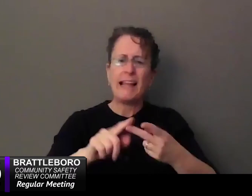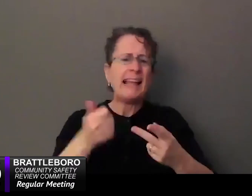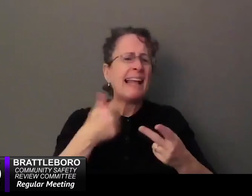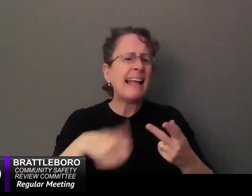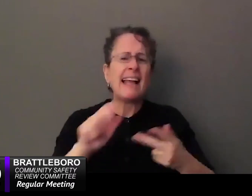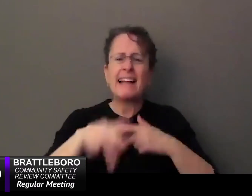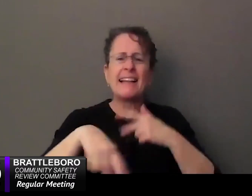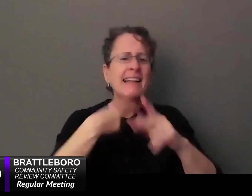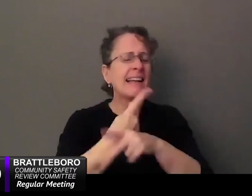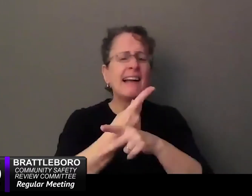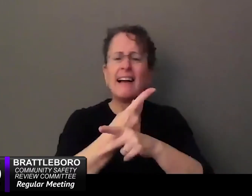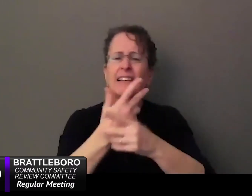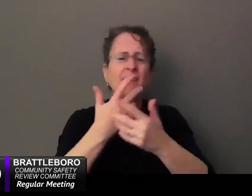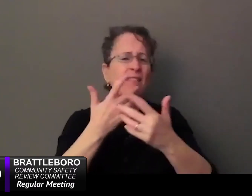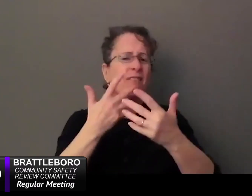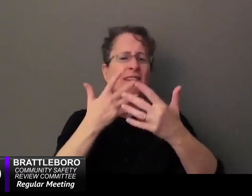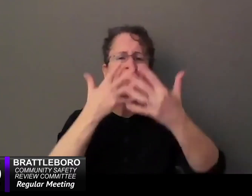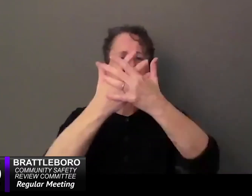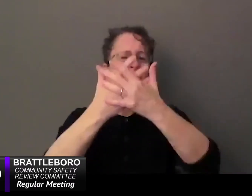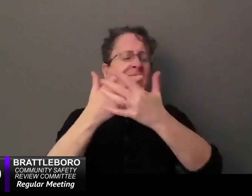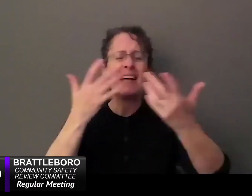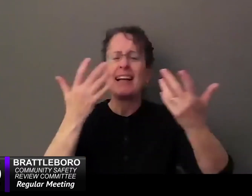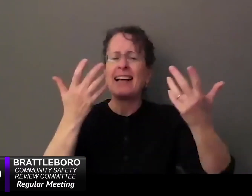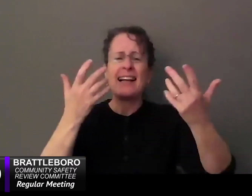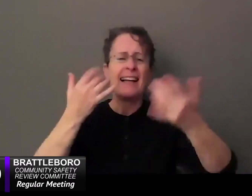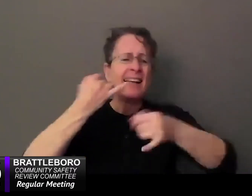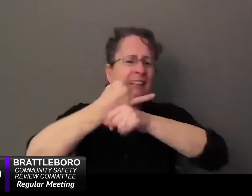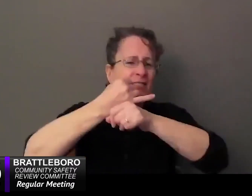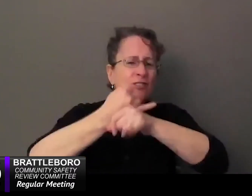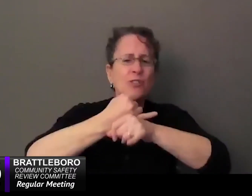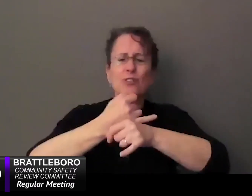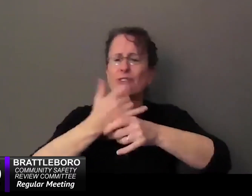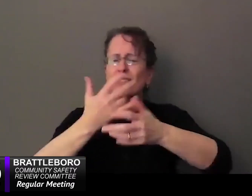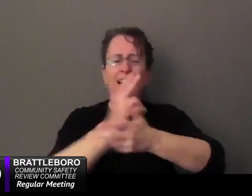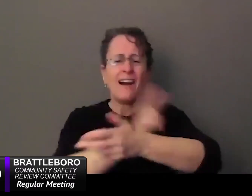disability justice activist. Forced institutionalization in general,